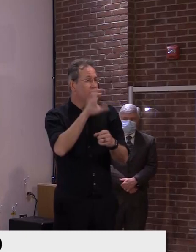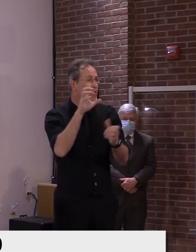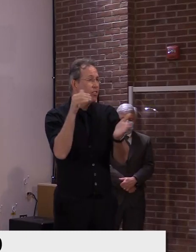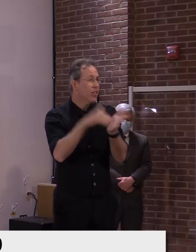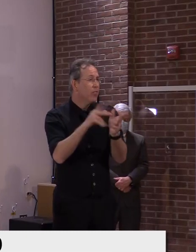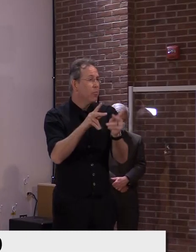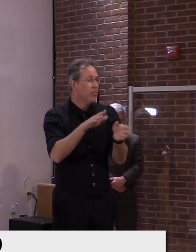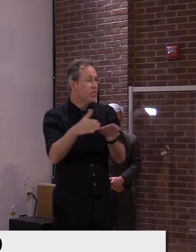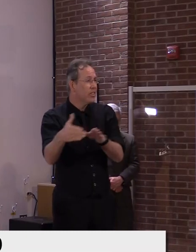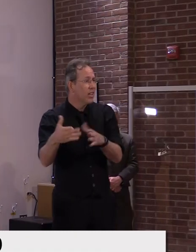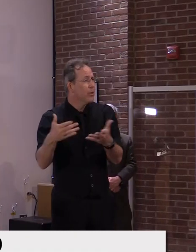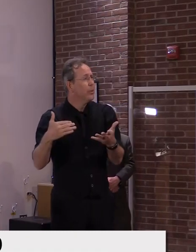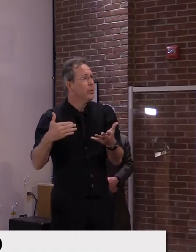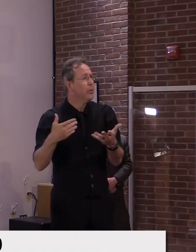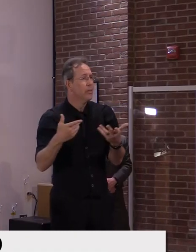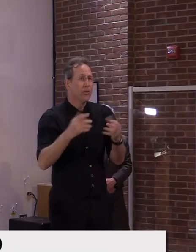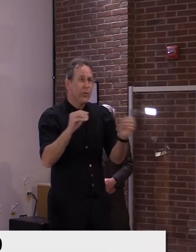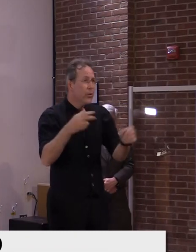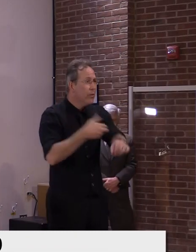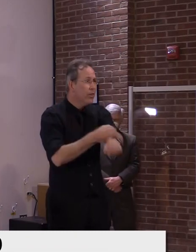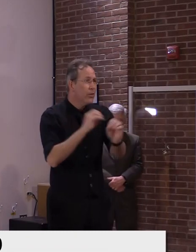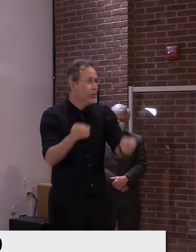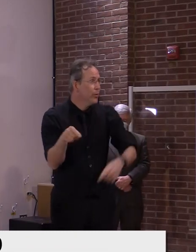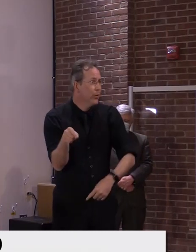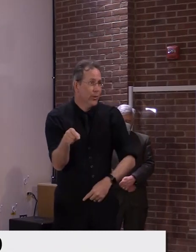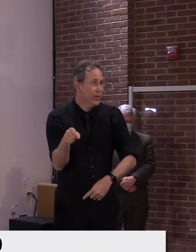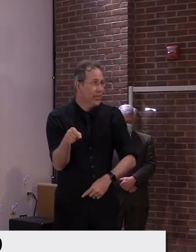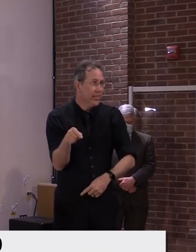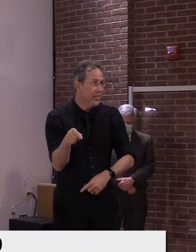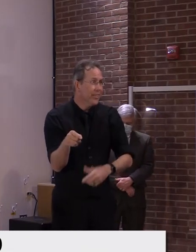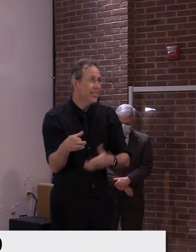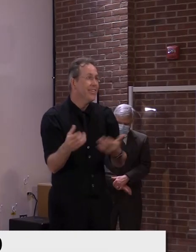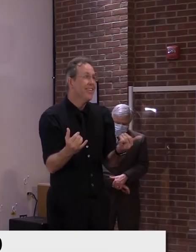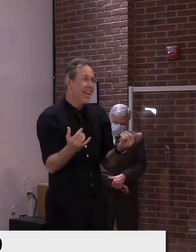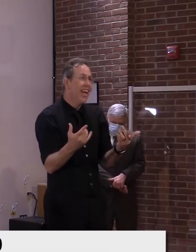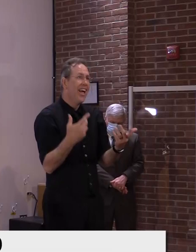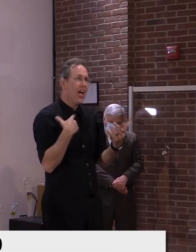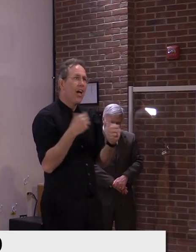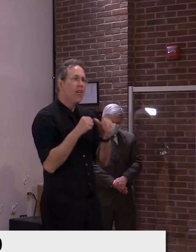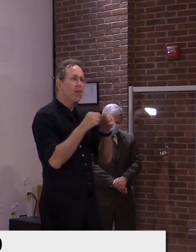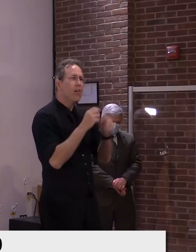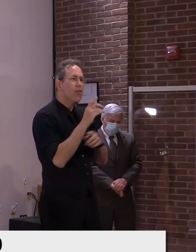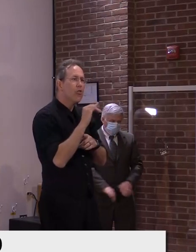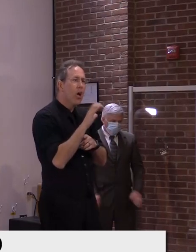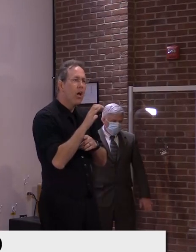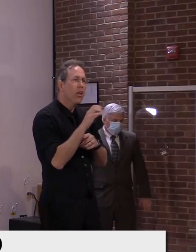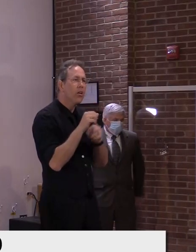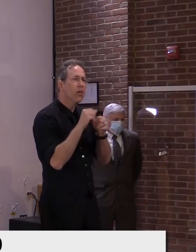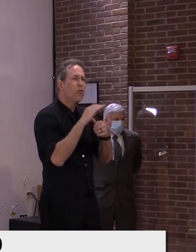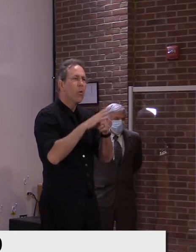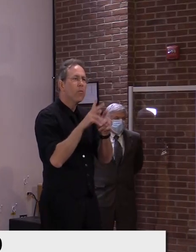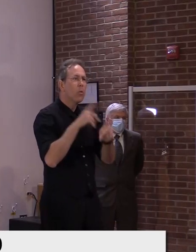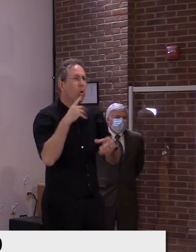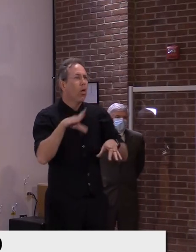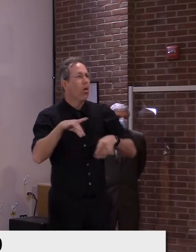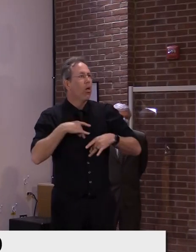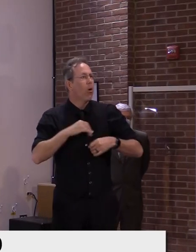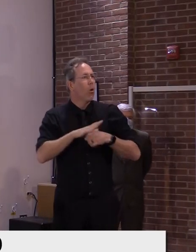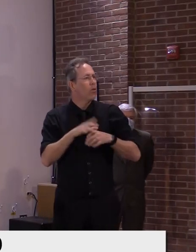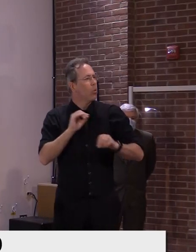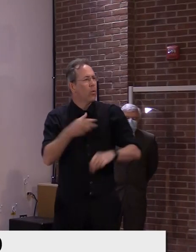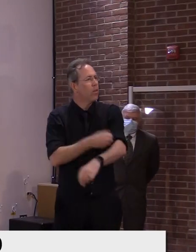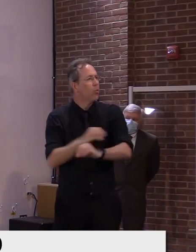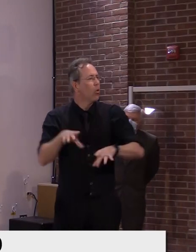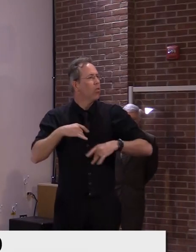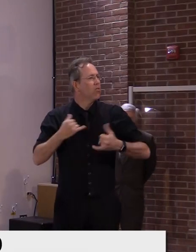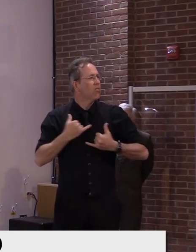gotten COVID. Who might get long-haul COVID? Could it be 1% or 10% of those who've had COVID? Those